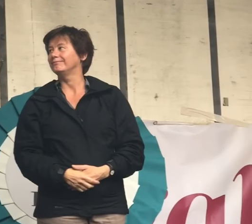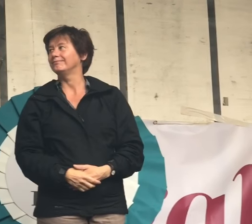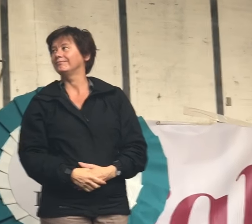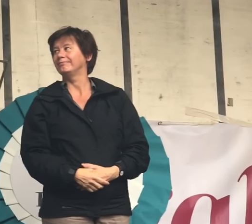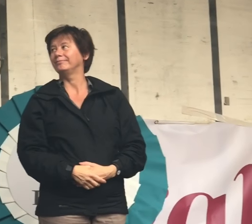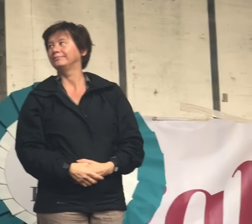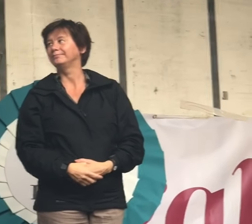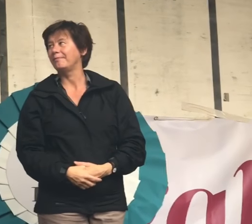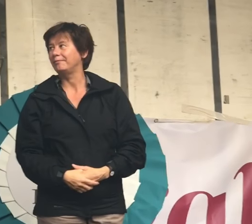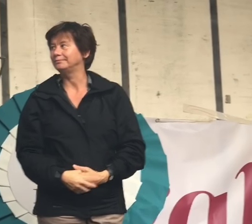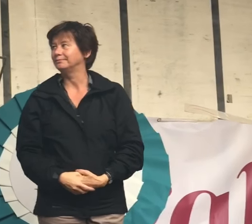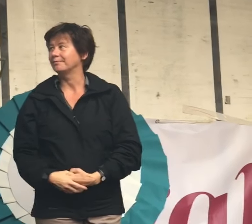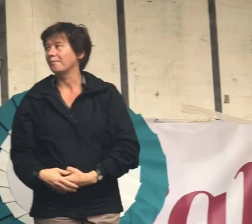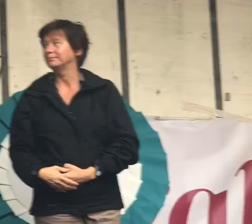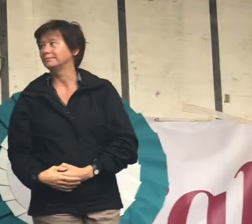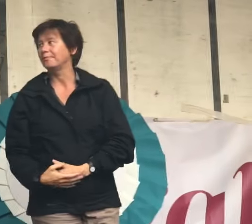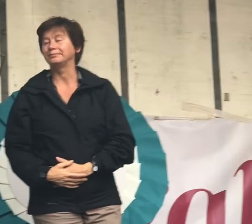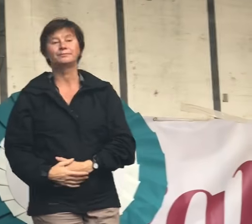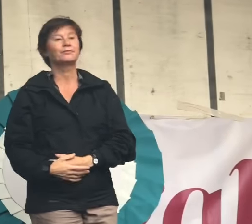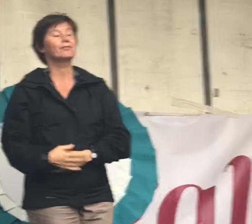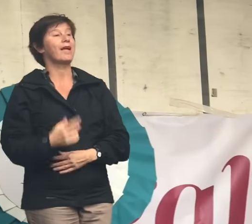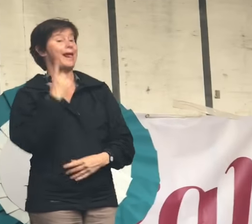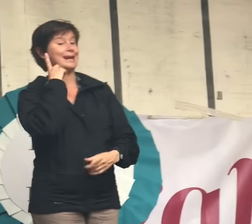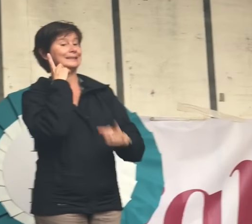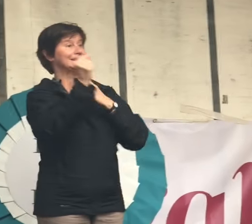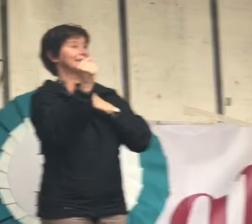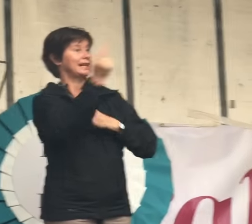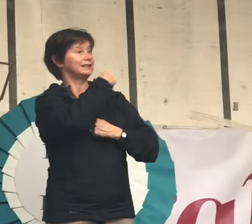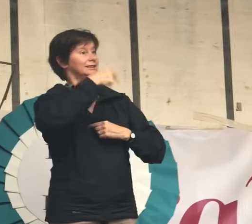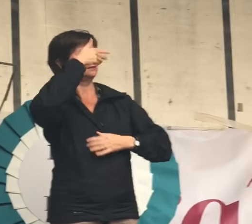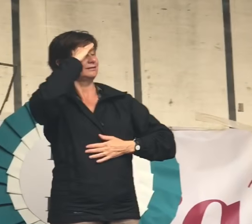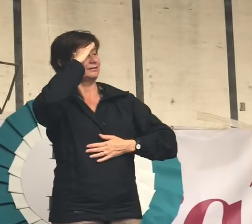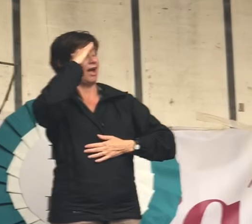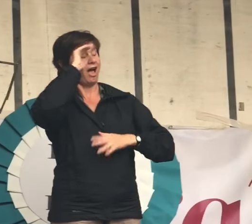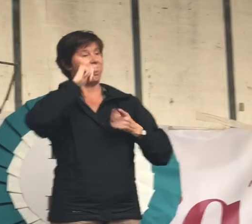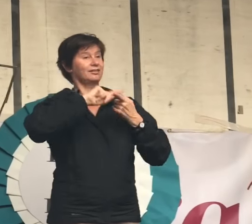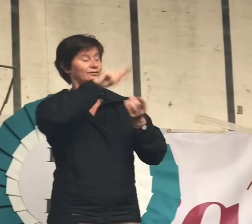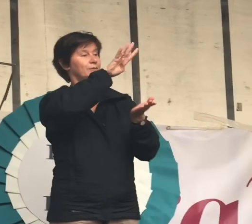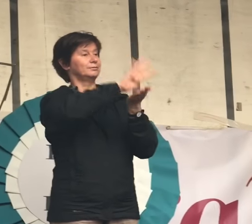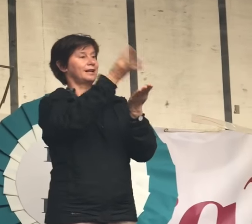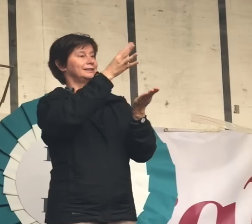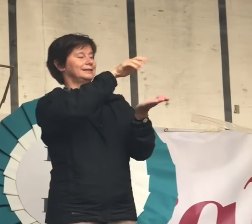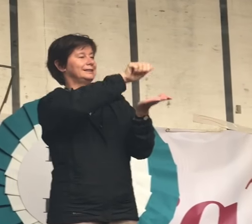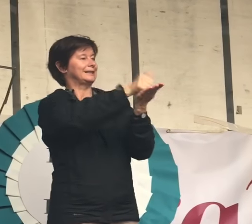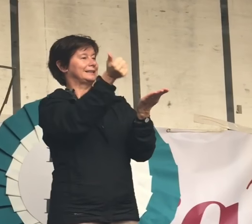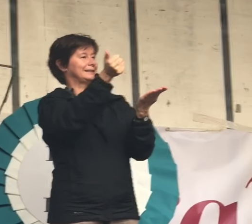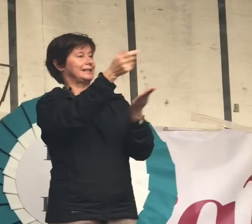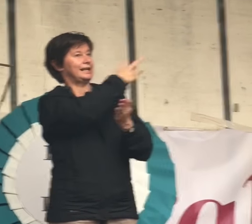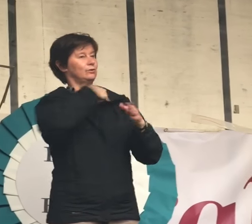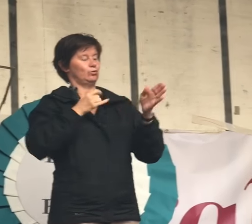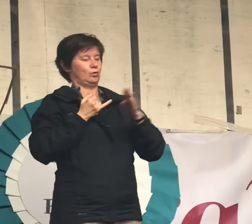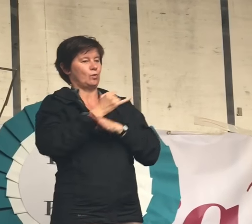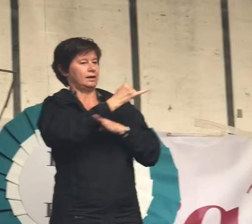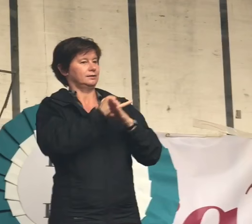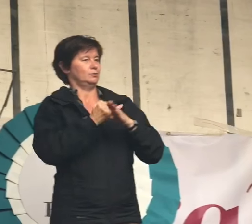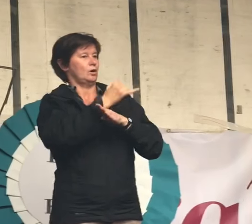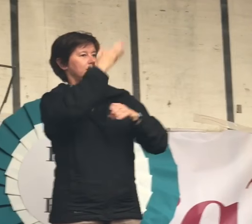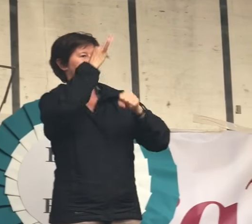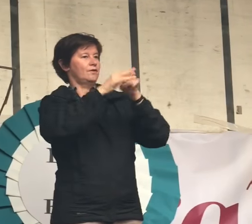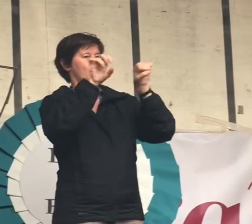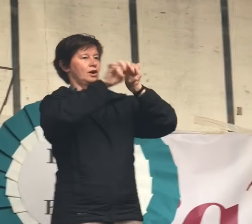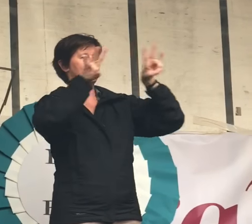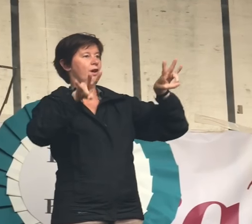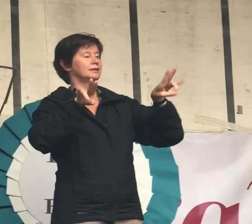Since the birth of this nation, we've been waiting for equality. In 1916, people dreamed of a better Ireland, one